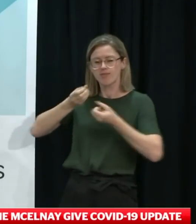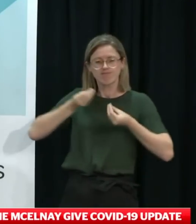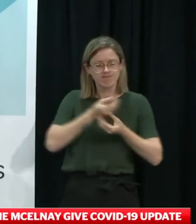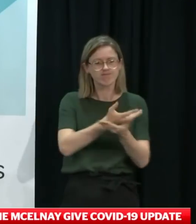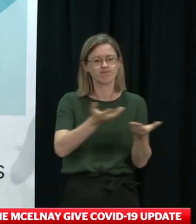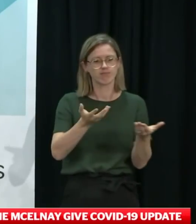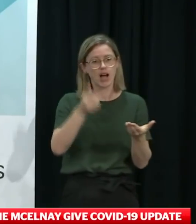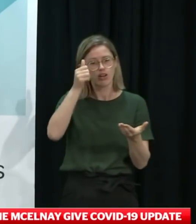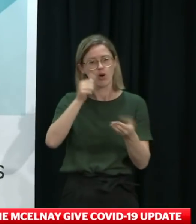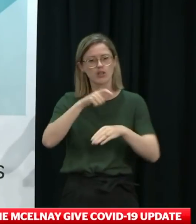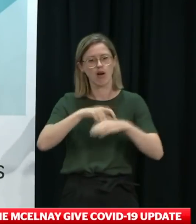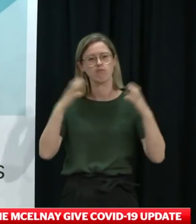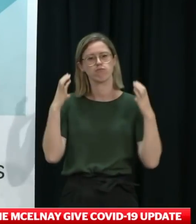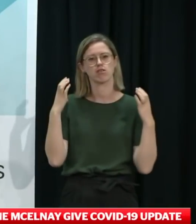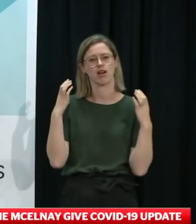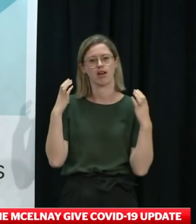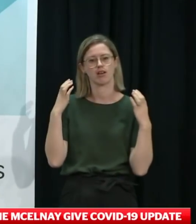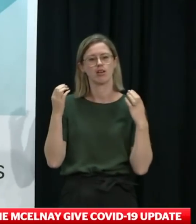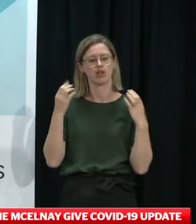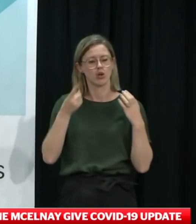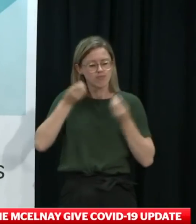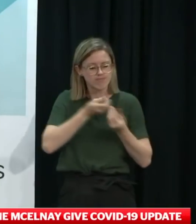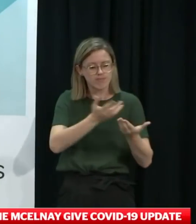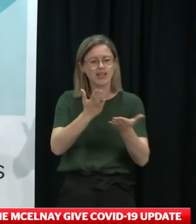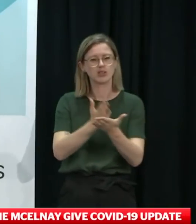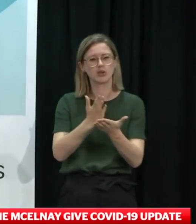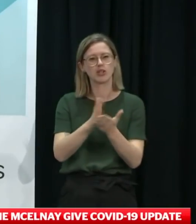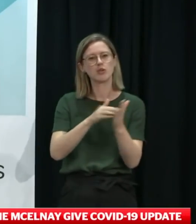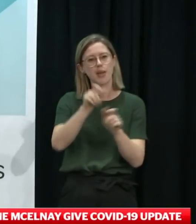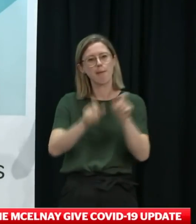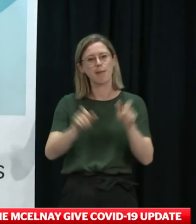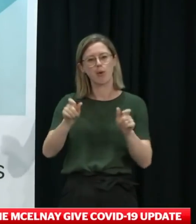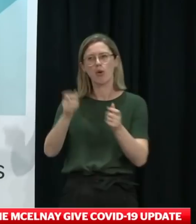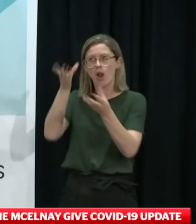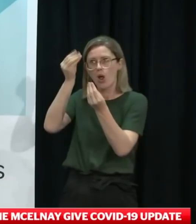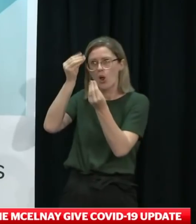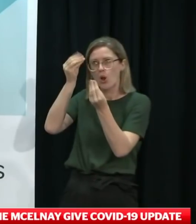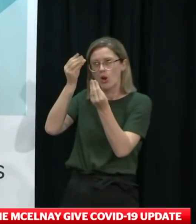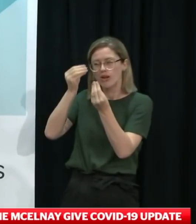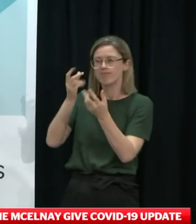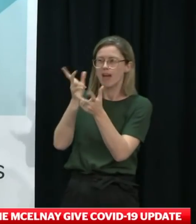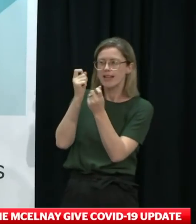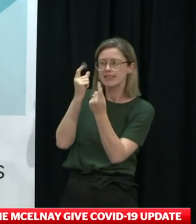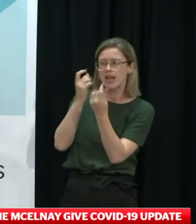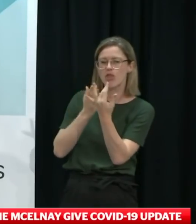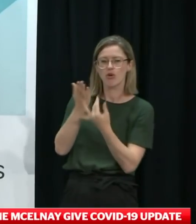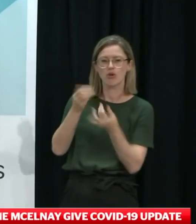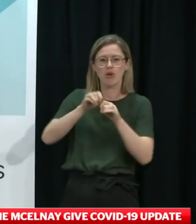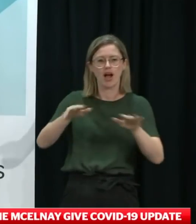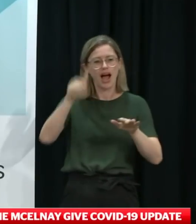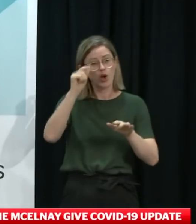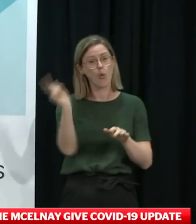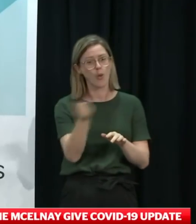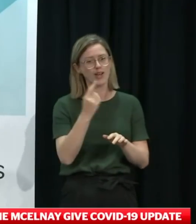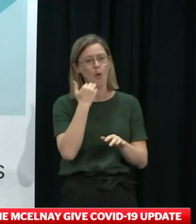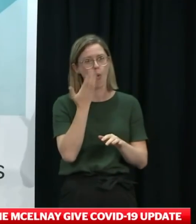information under huge time pressure to ensure that New Zealanders remain well informed through this pandemic. While we might not always agree on what